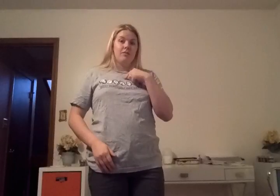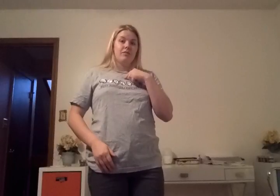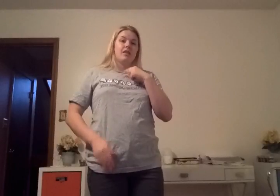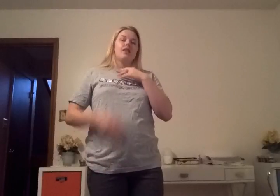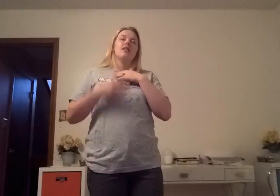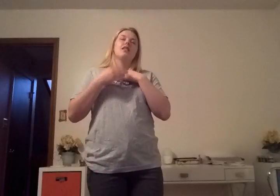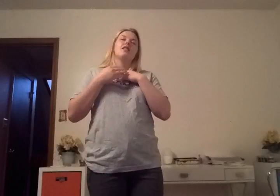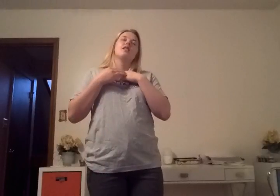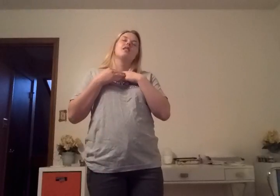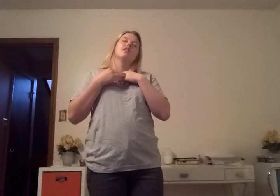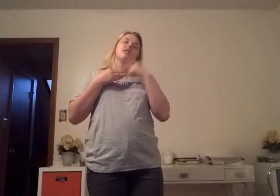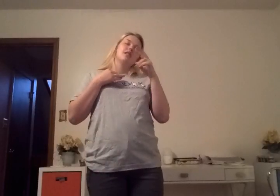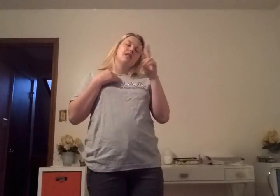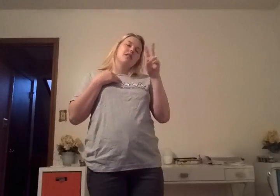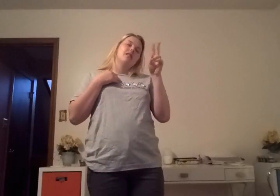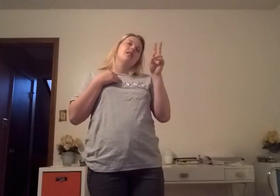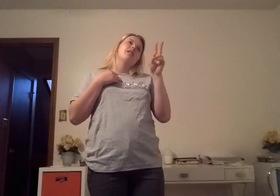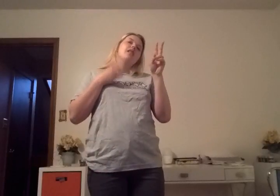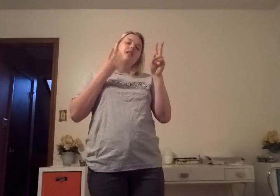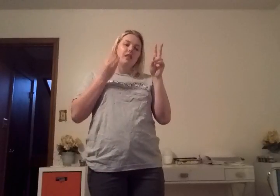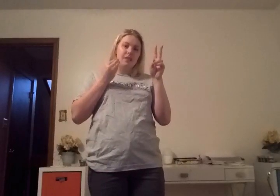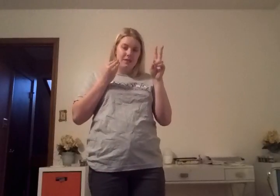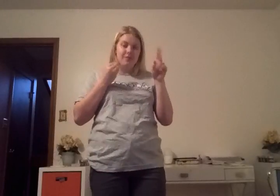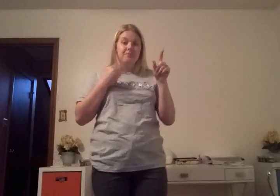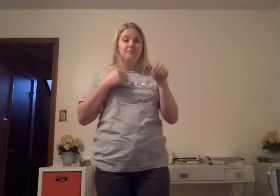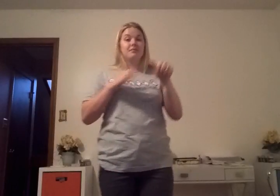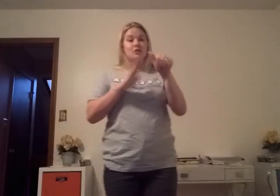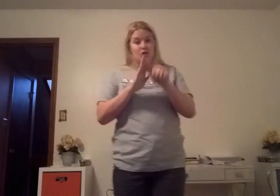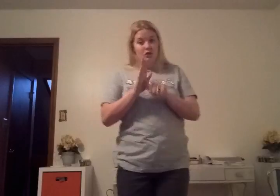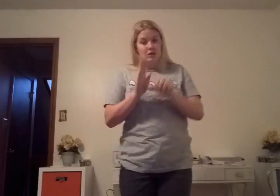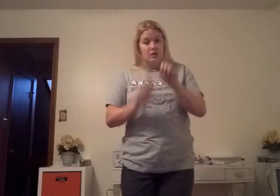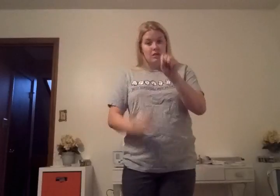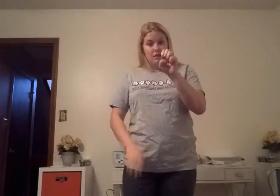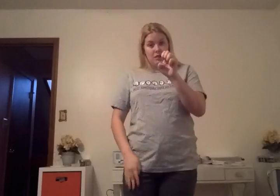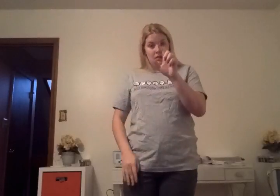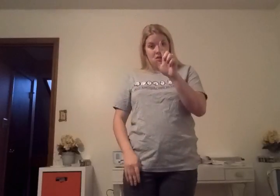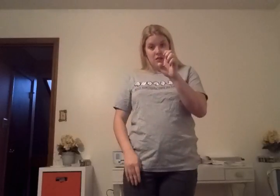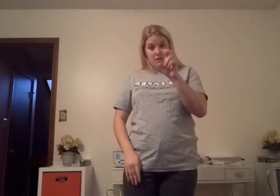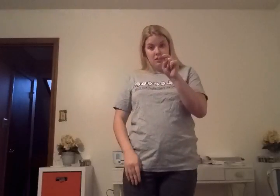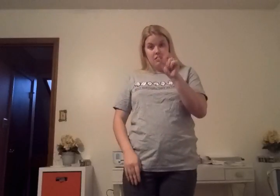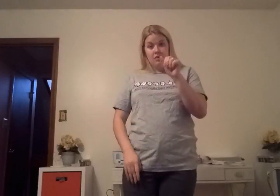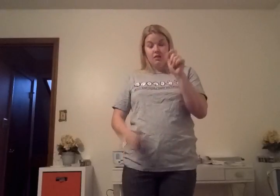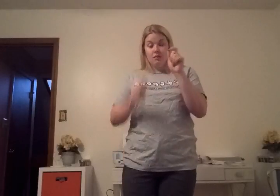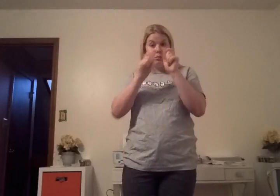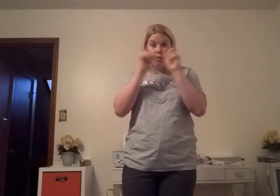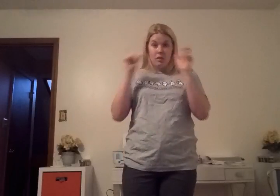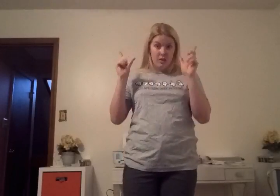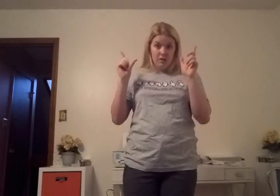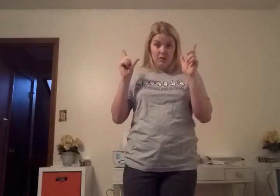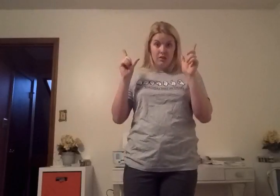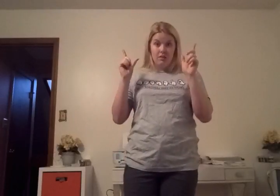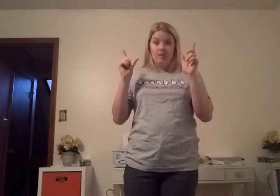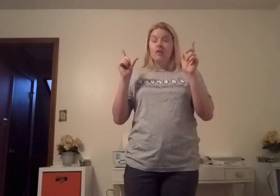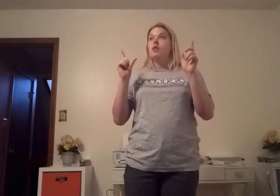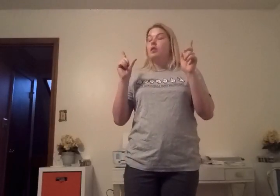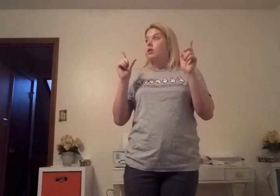and then you went out. Selena went into surgery next. I remember waking up 2 hours after, and I